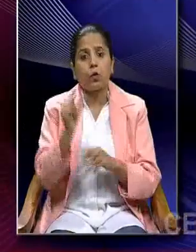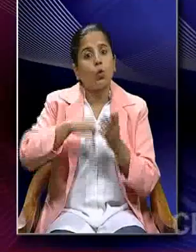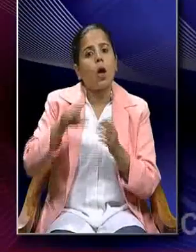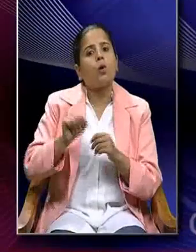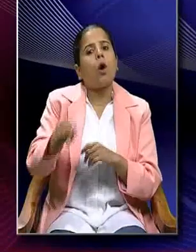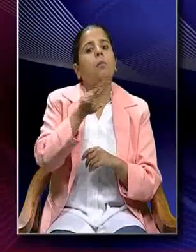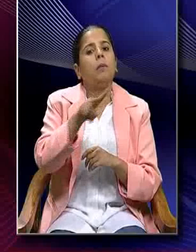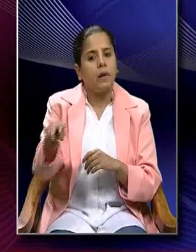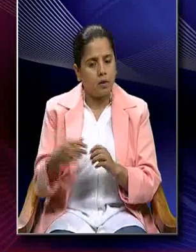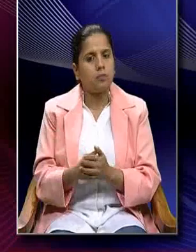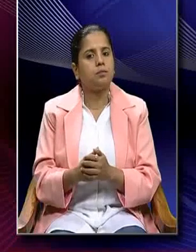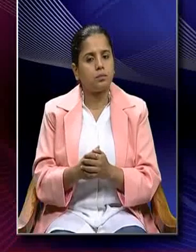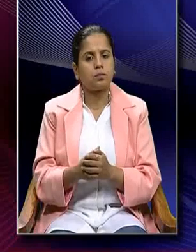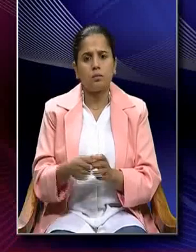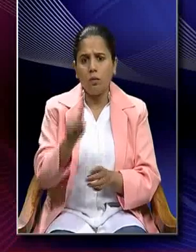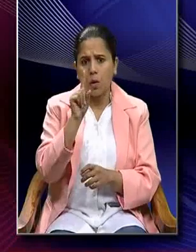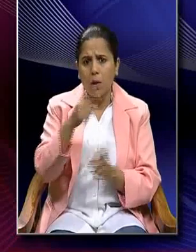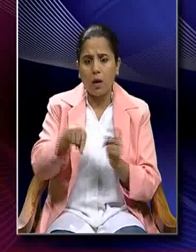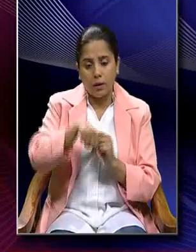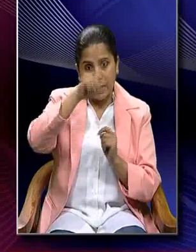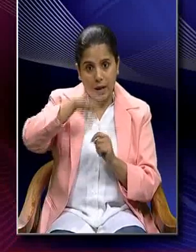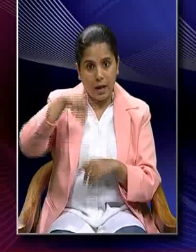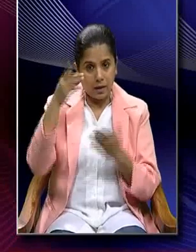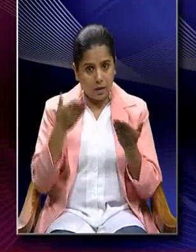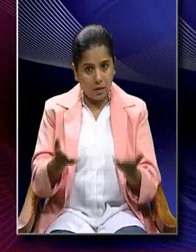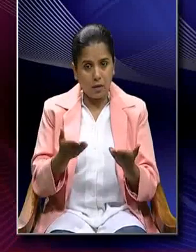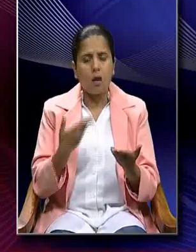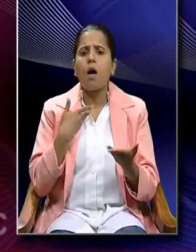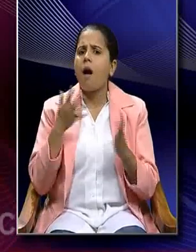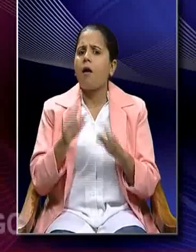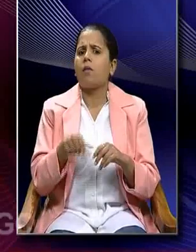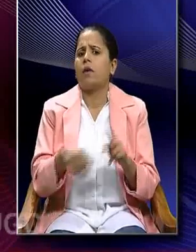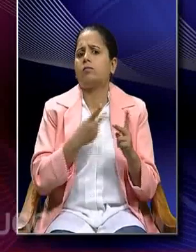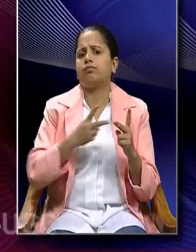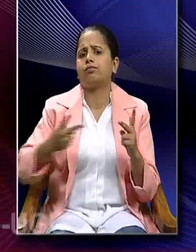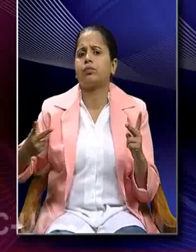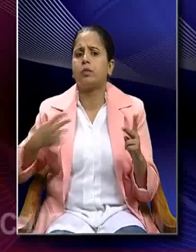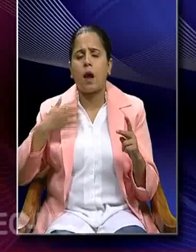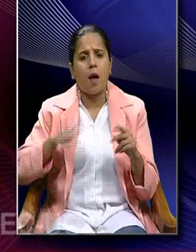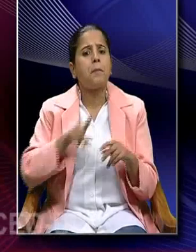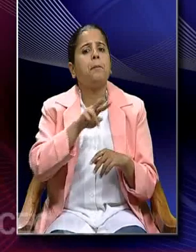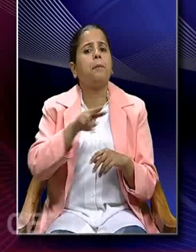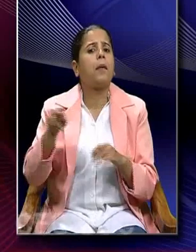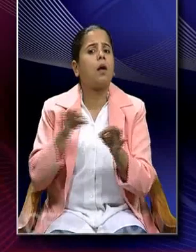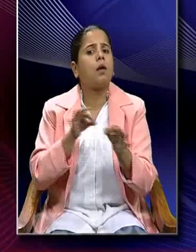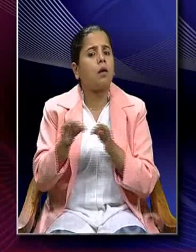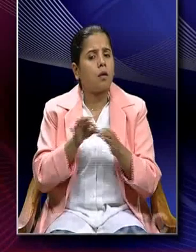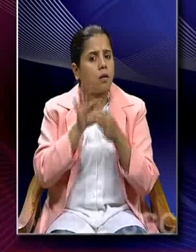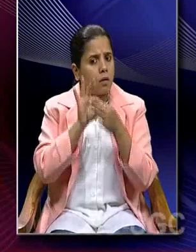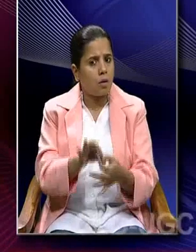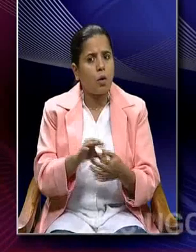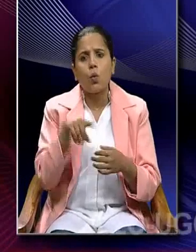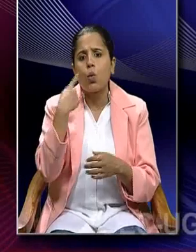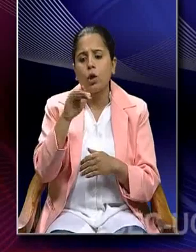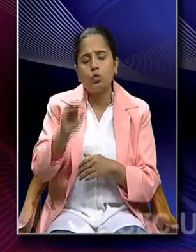definition. But in India, we have had different kinds of definitions regarding who is